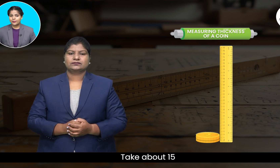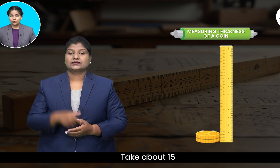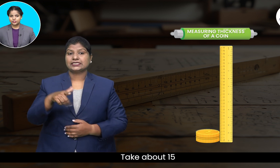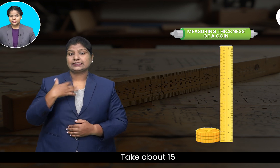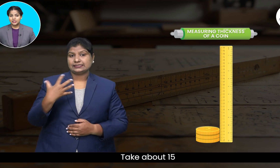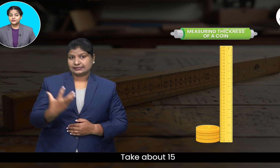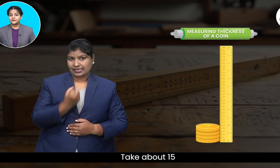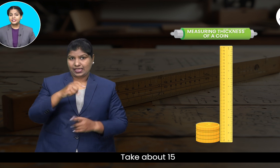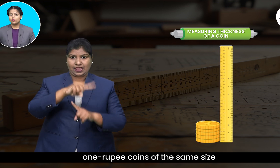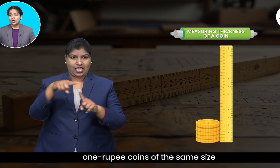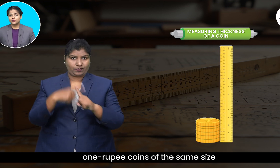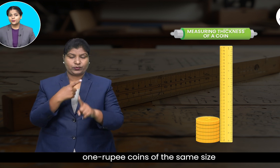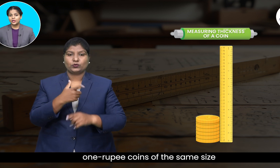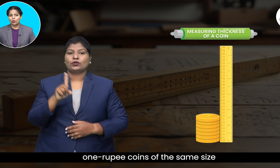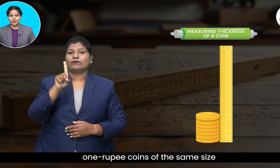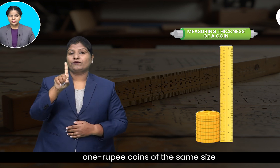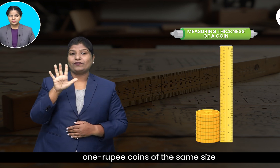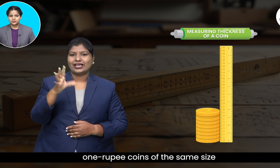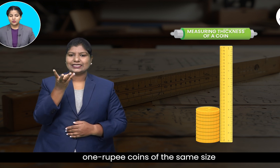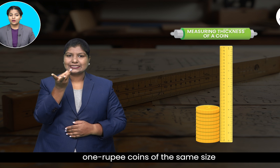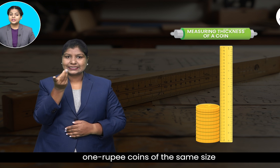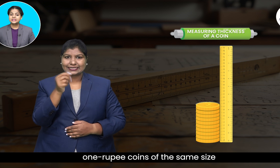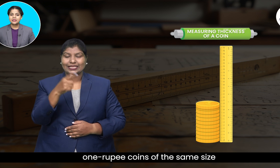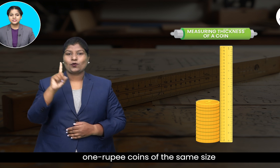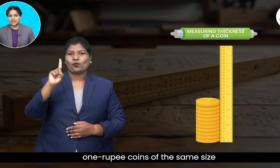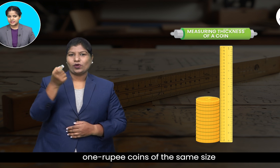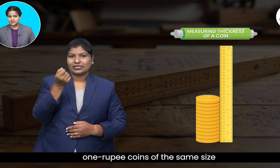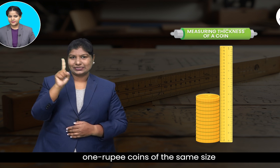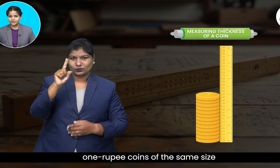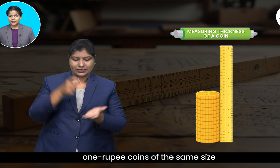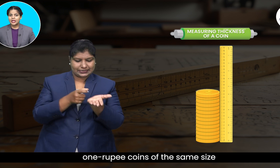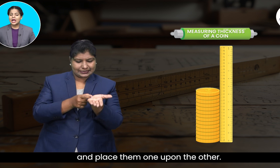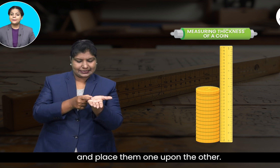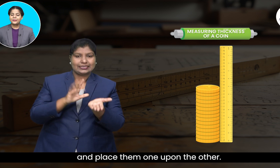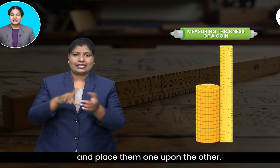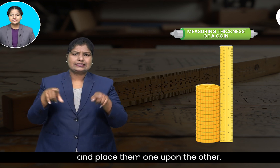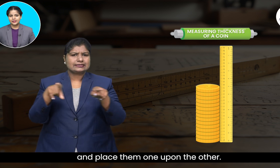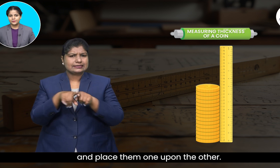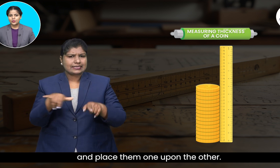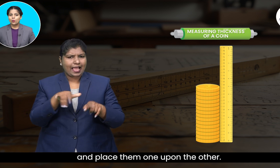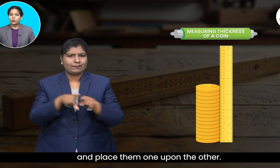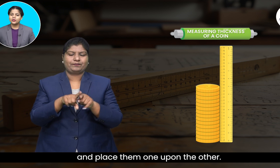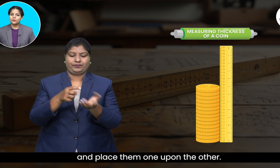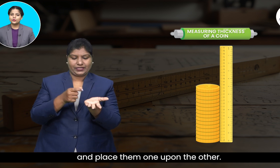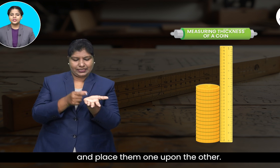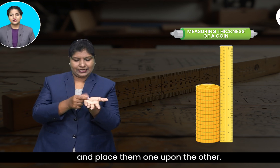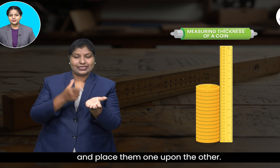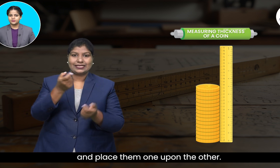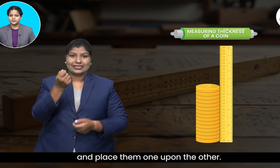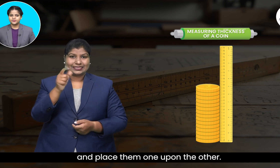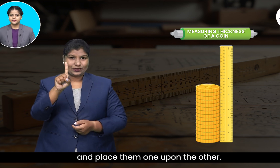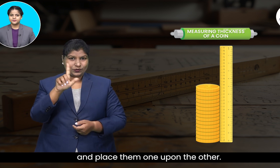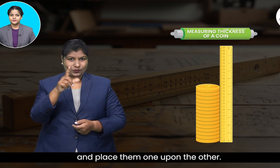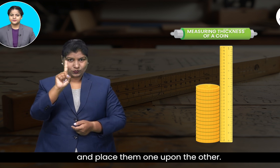Take about 15 1 rupee coins of the same size and place them one upon the